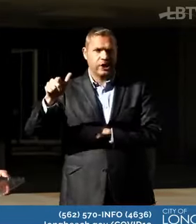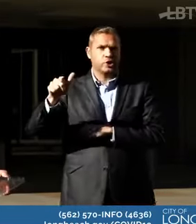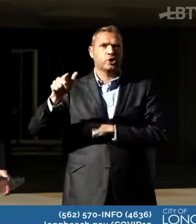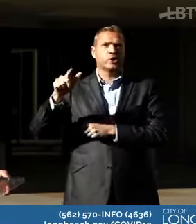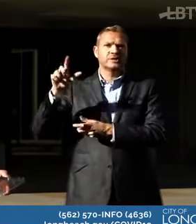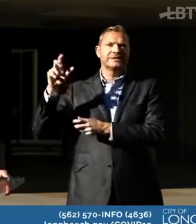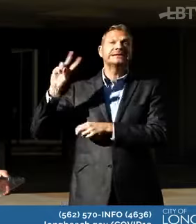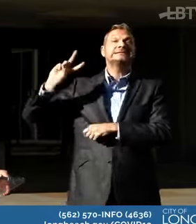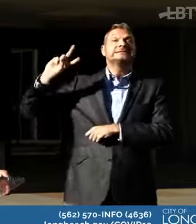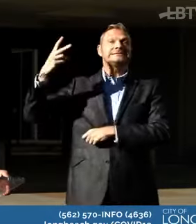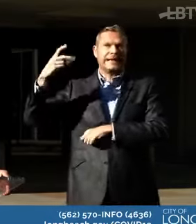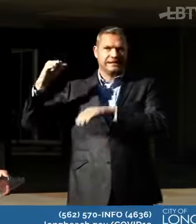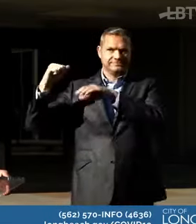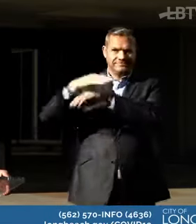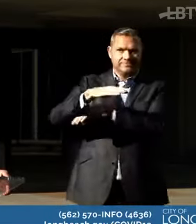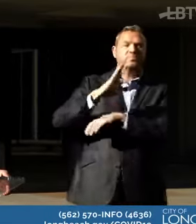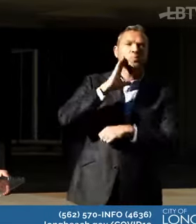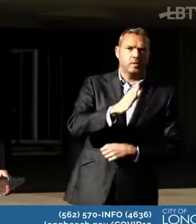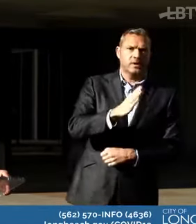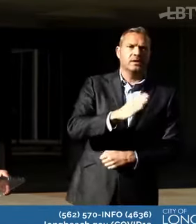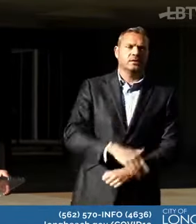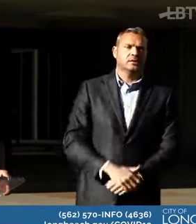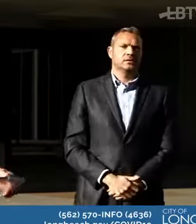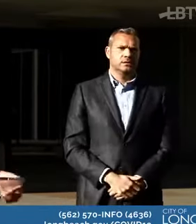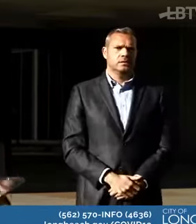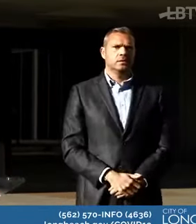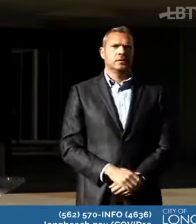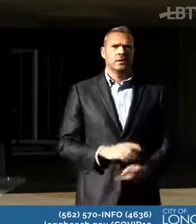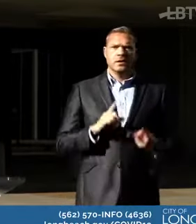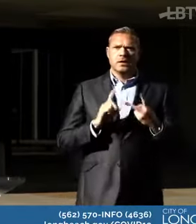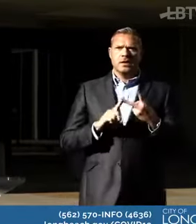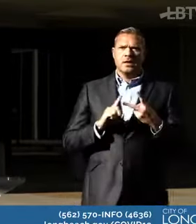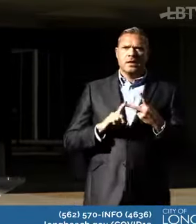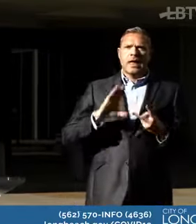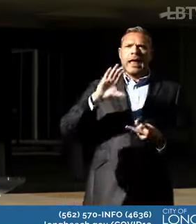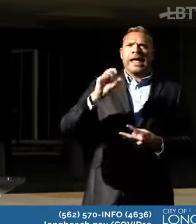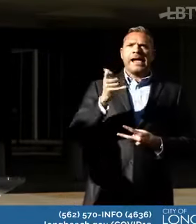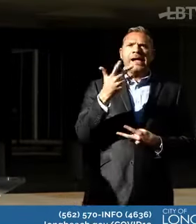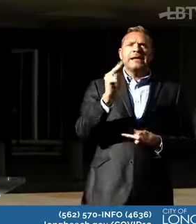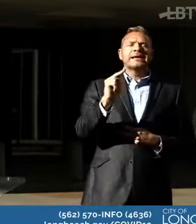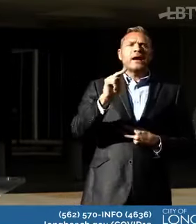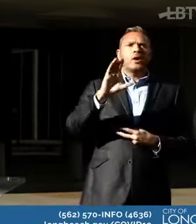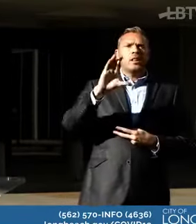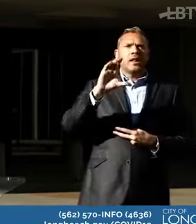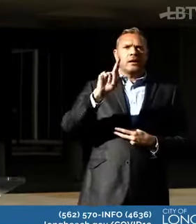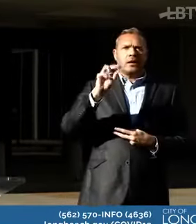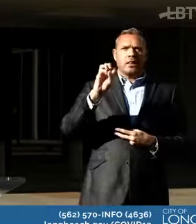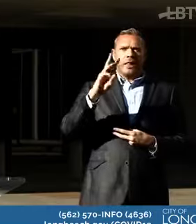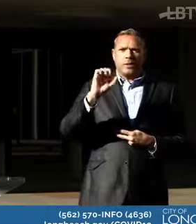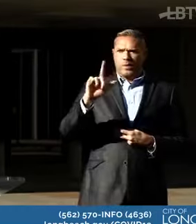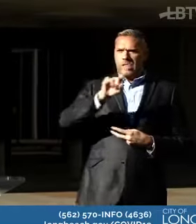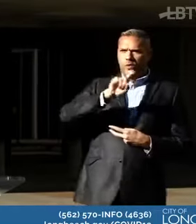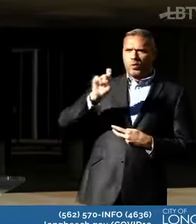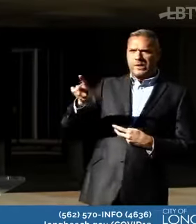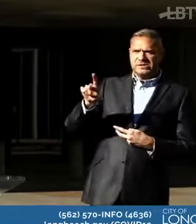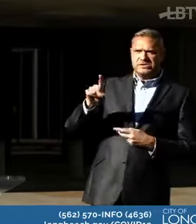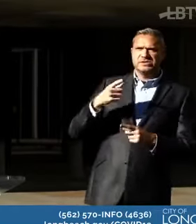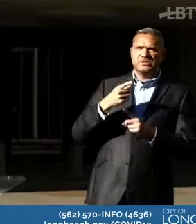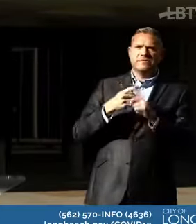Thank you very much. Our next questions are for Carolyn Caldwell, President and CEO of Dignity Health at St. Mary Medical Center.